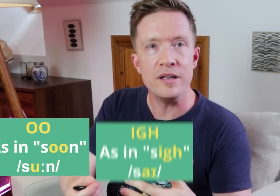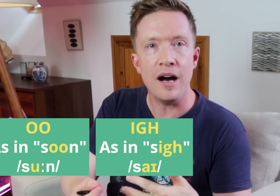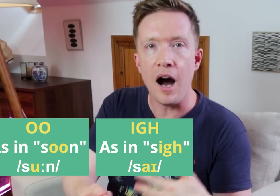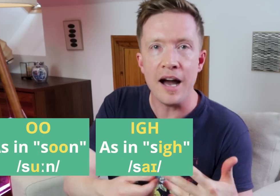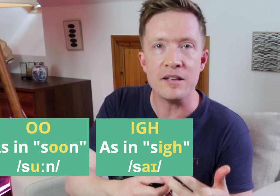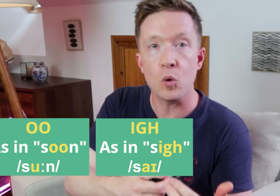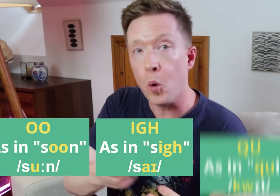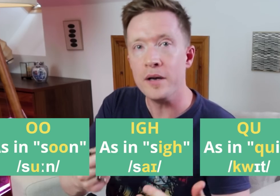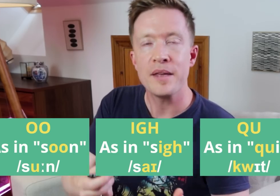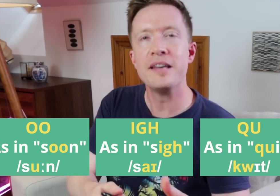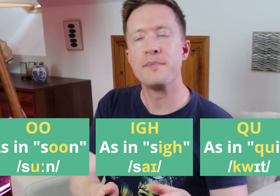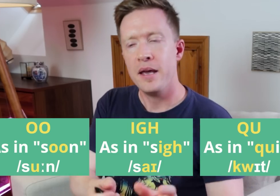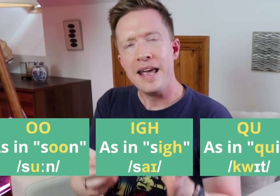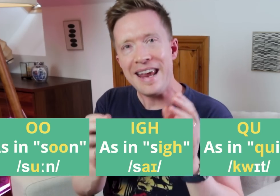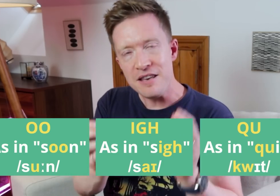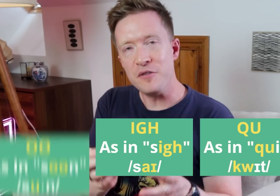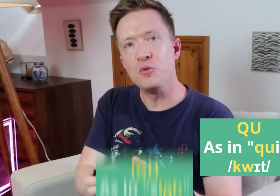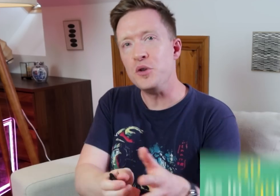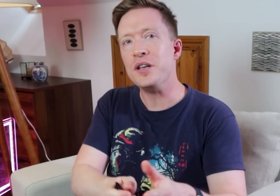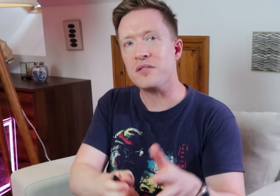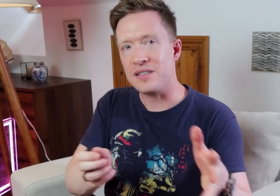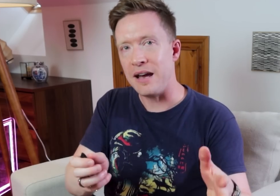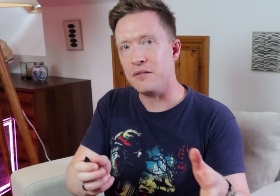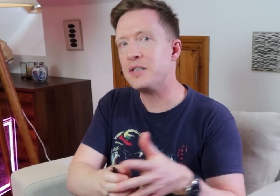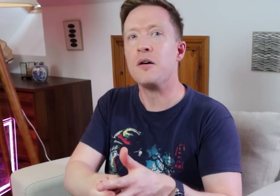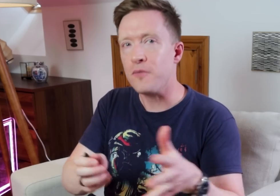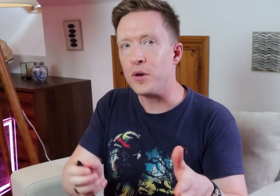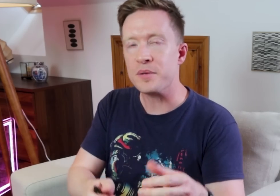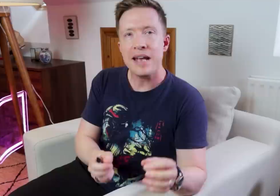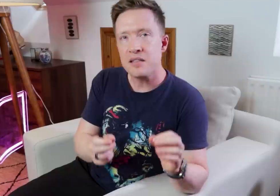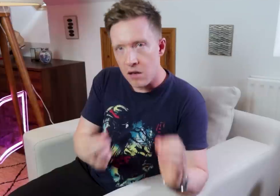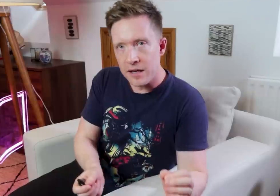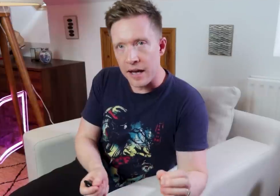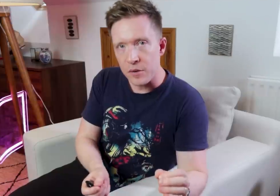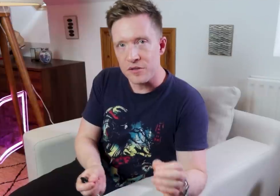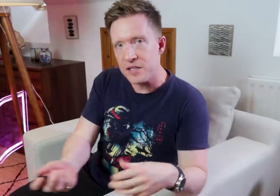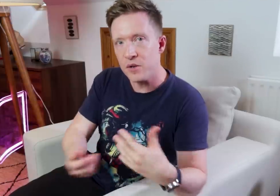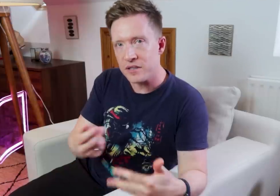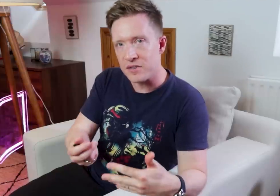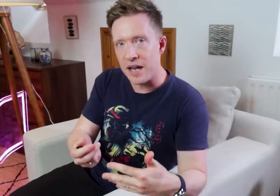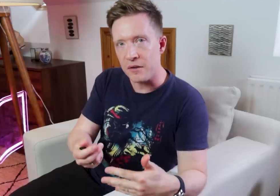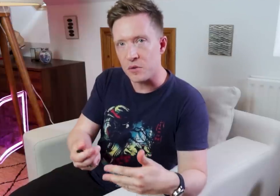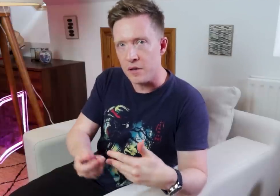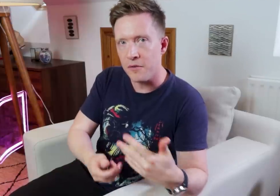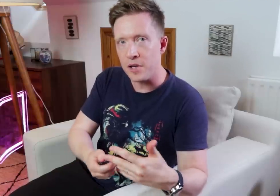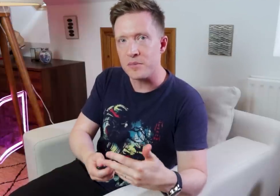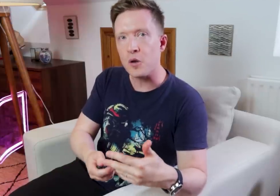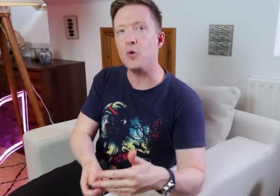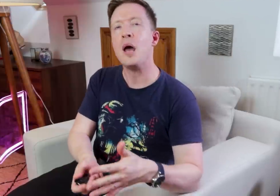and i and q. Think individual units of sound. These are phonemes. In sign language, these units of sounds or phonemes are called